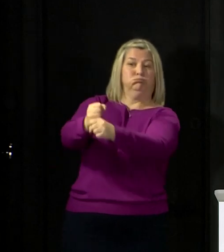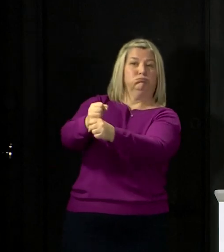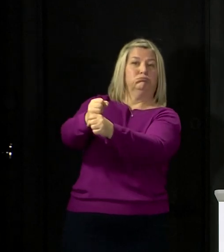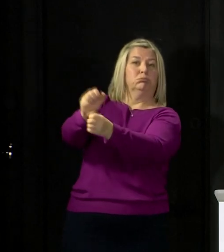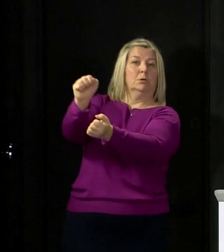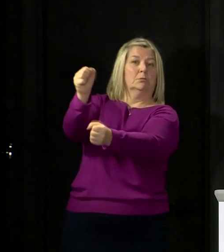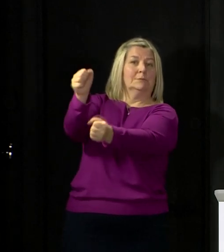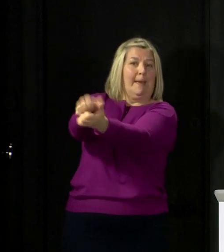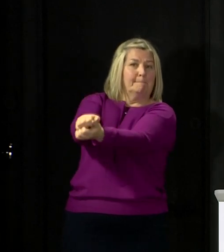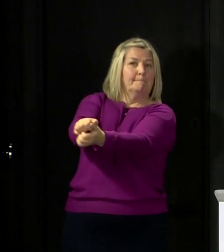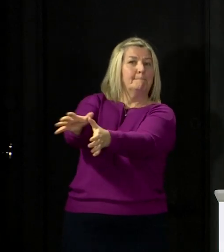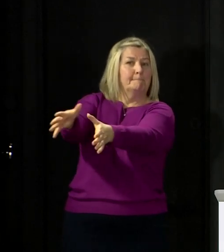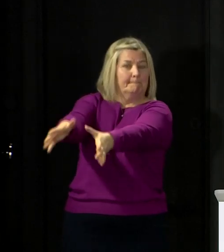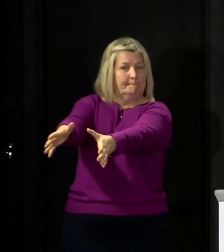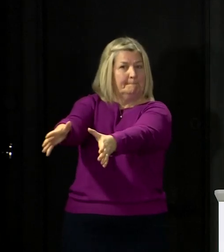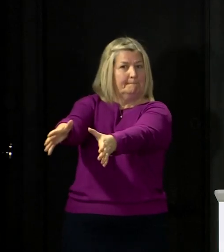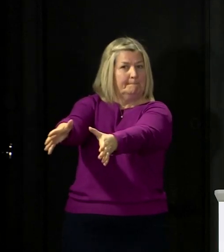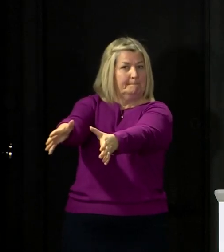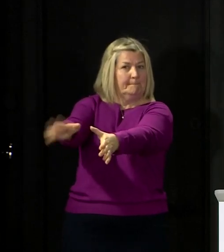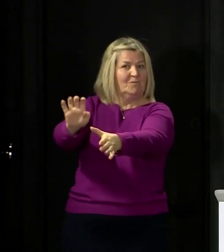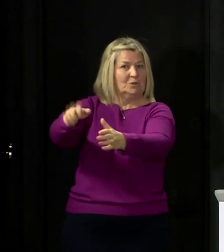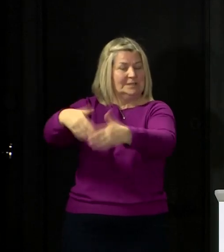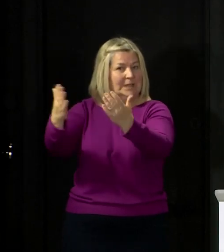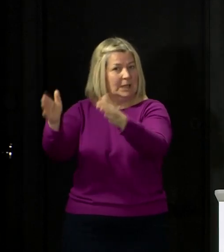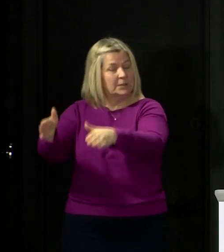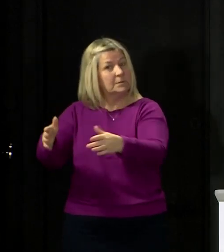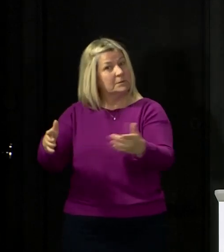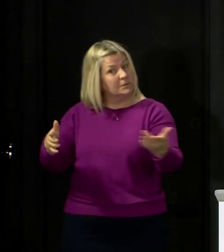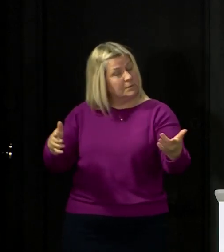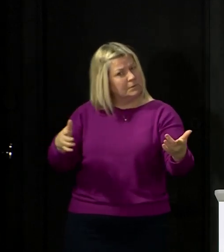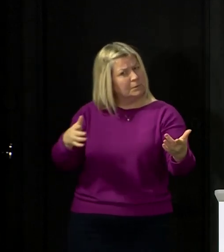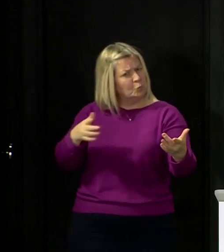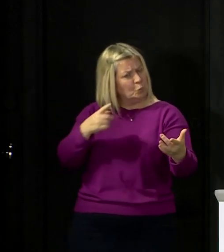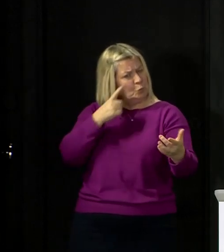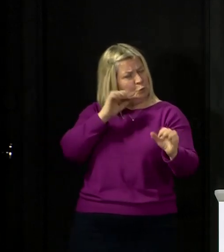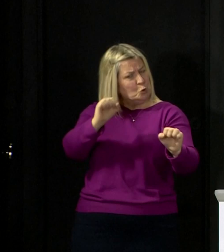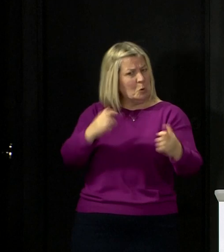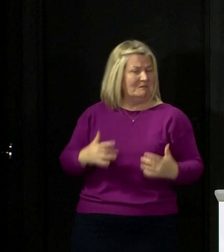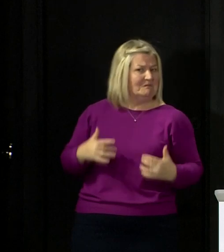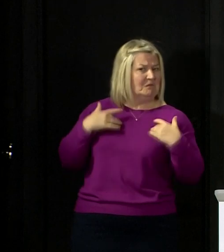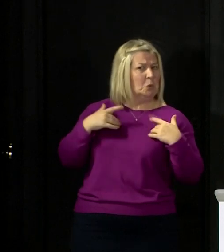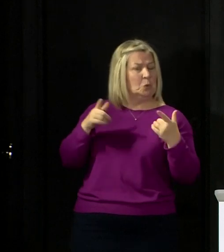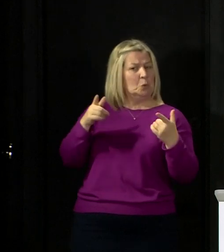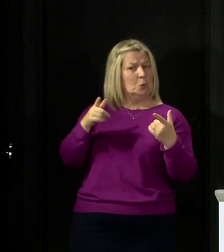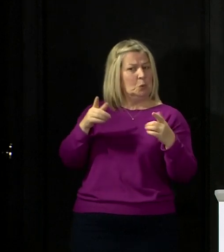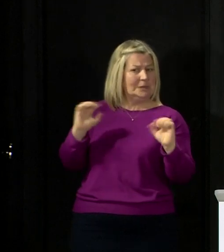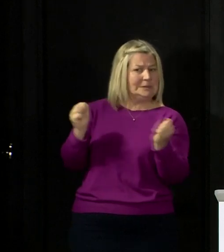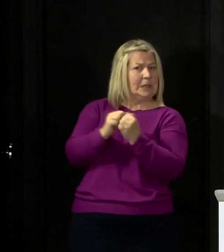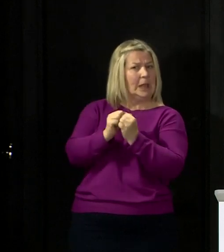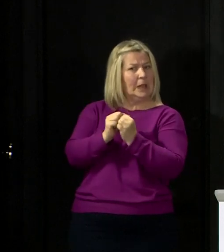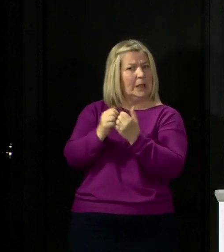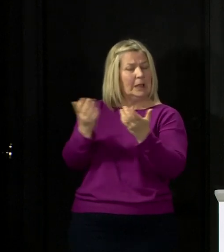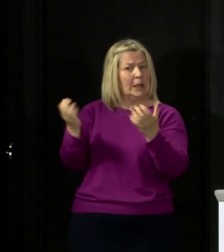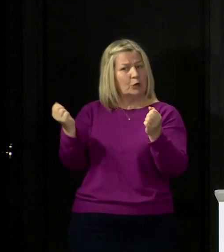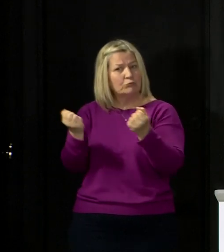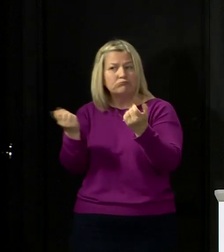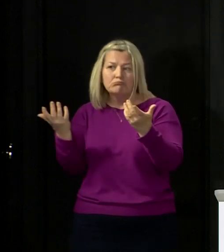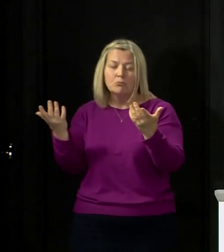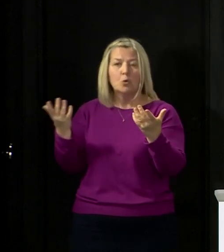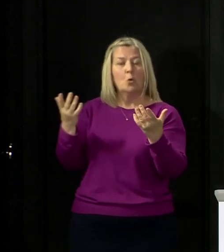feel about the deal that has been struck with France, in that between the UK and France, there will be no